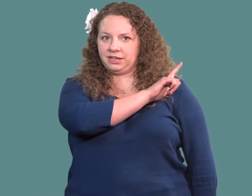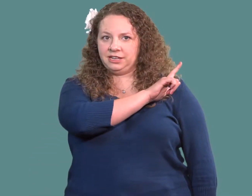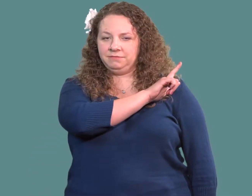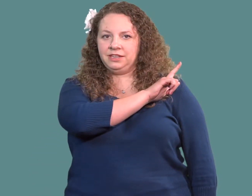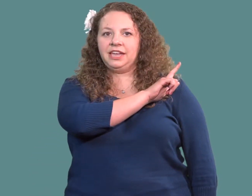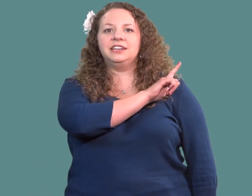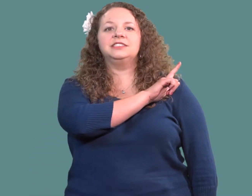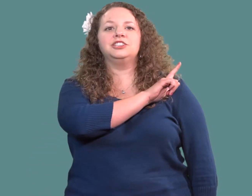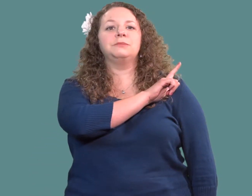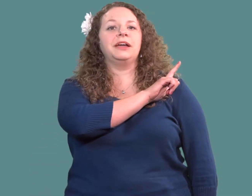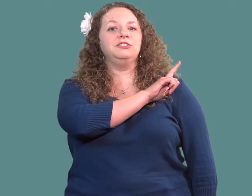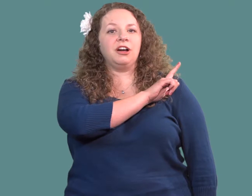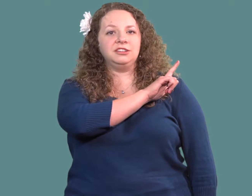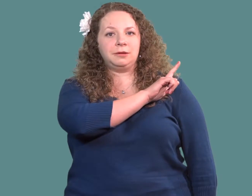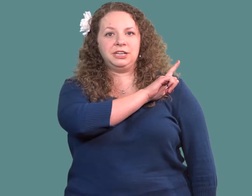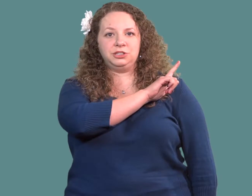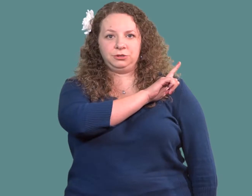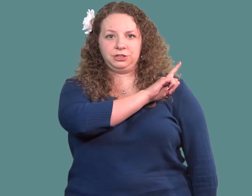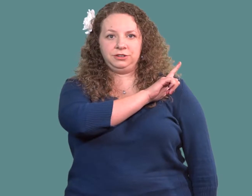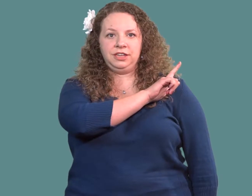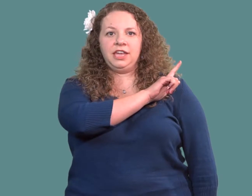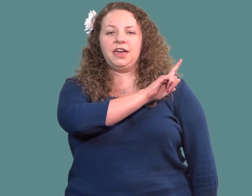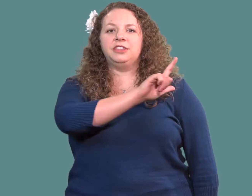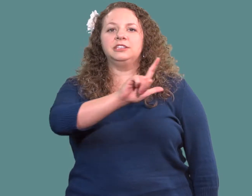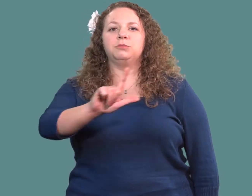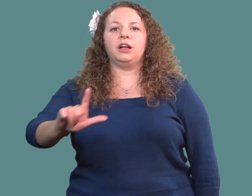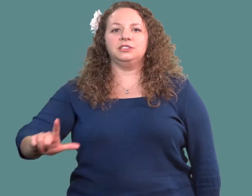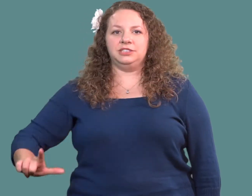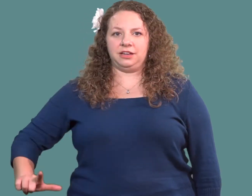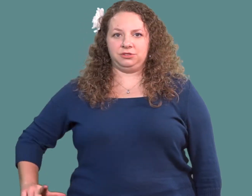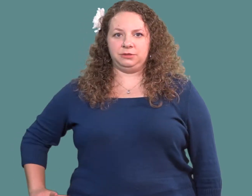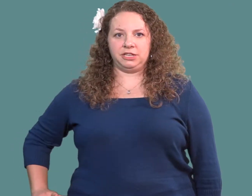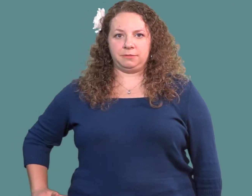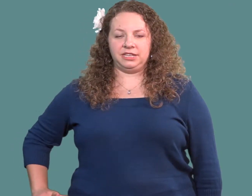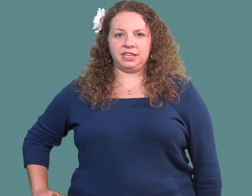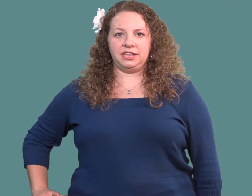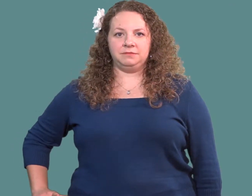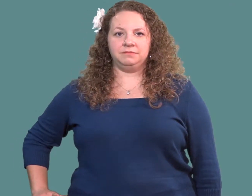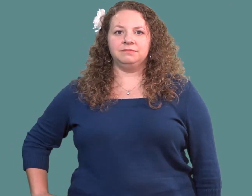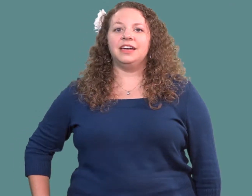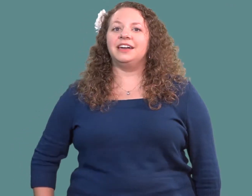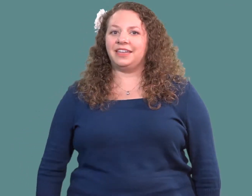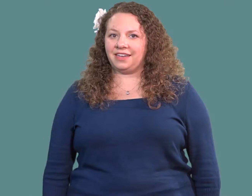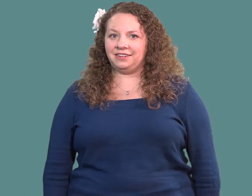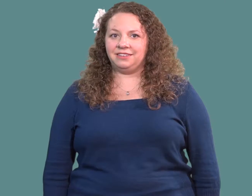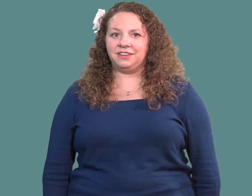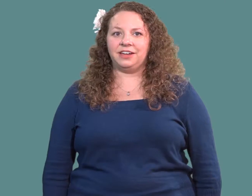body and is touching my non-dominant shoulder and then is brought down to my dominant side. Again, if I